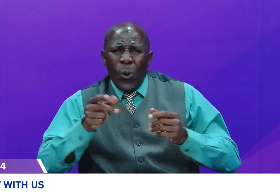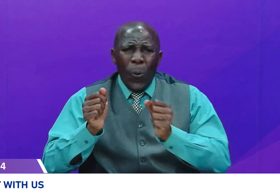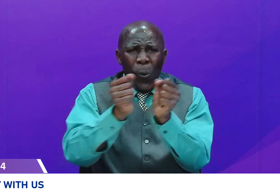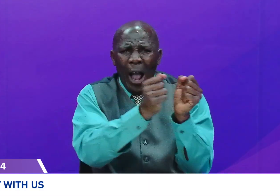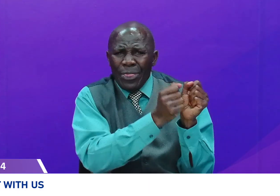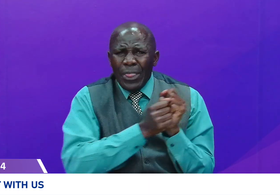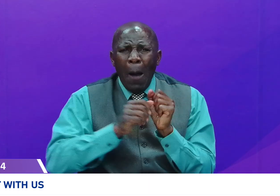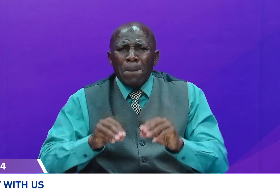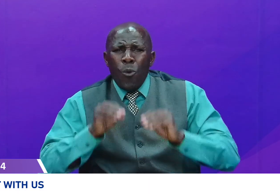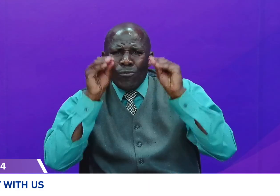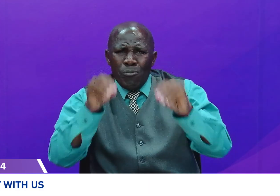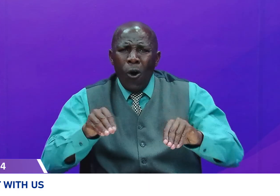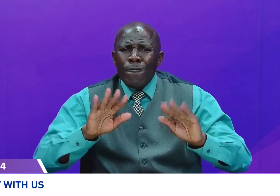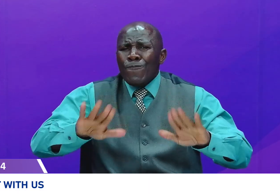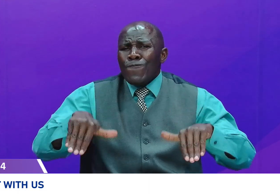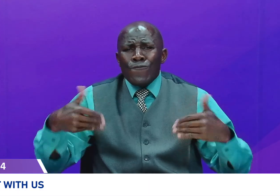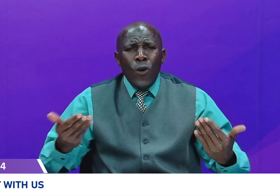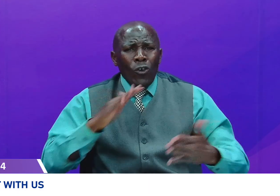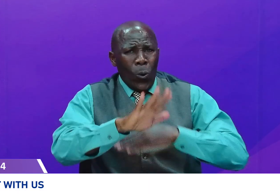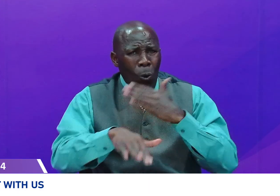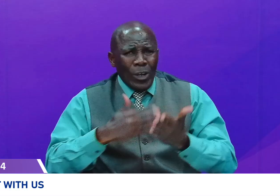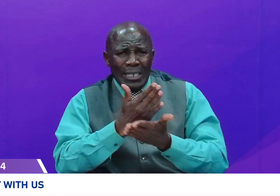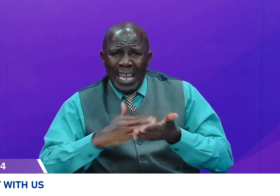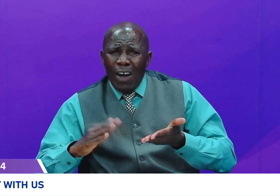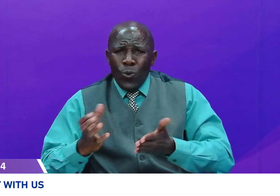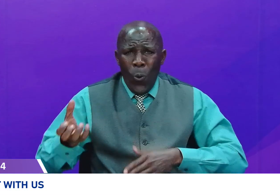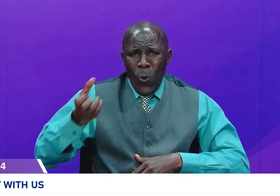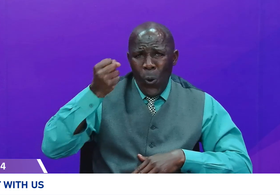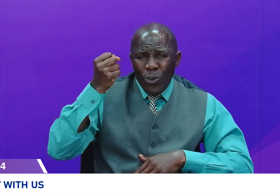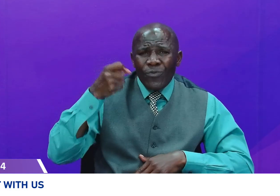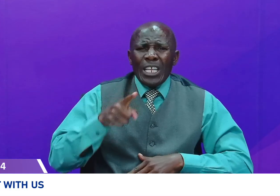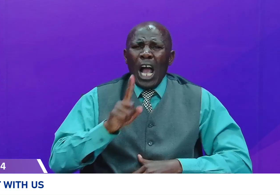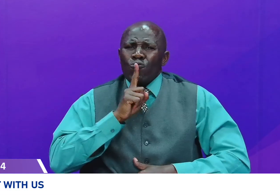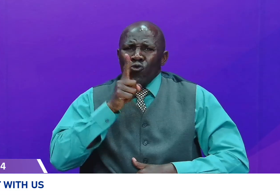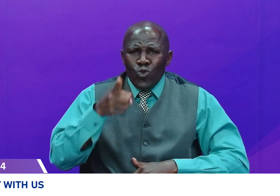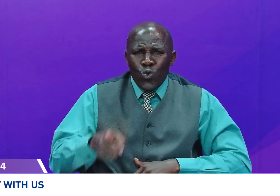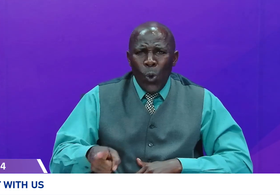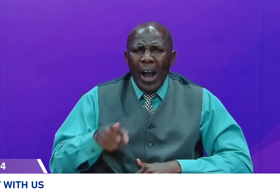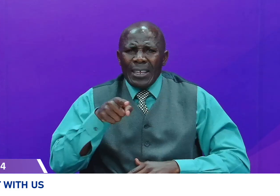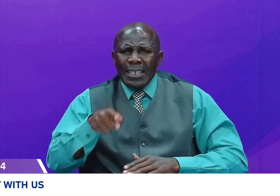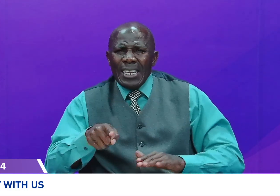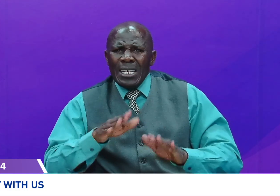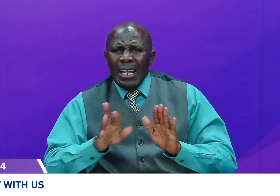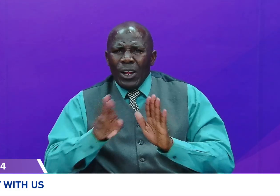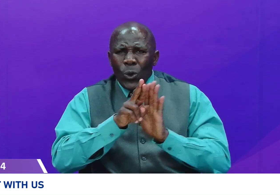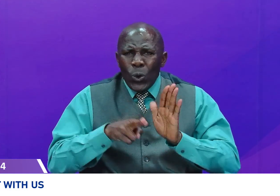bar owners out of business, insisting that the bill should be reviewed with input from all stakeholders